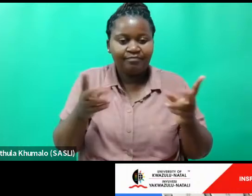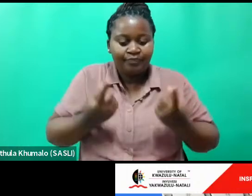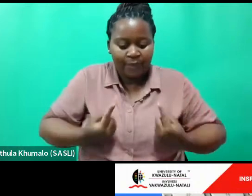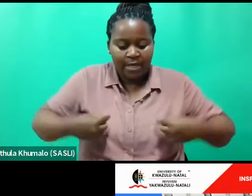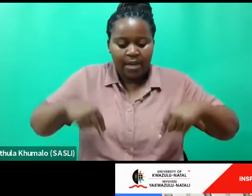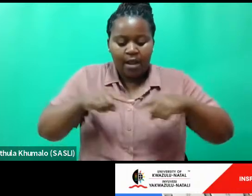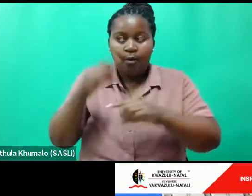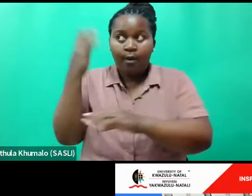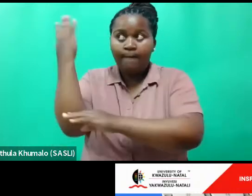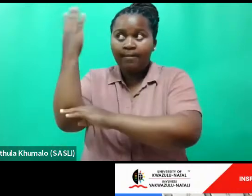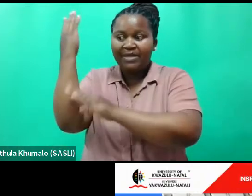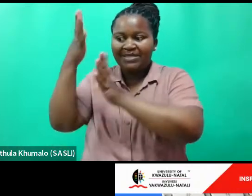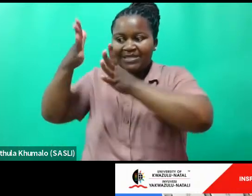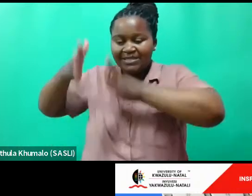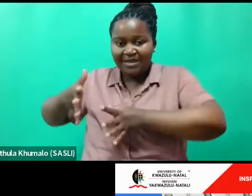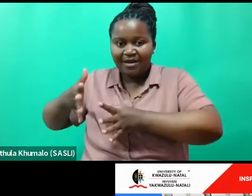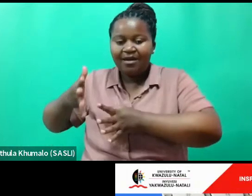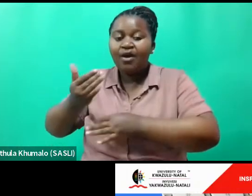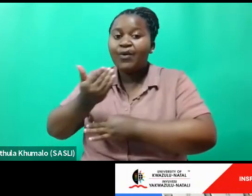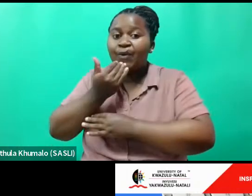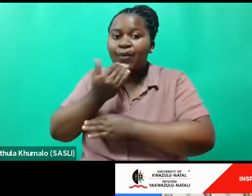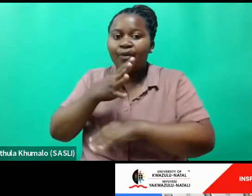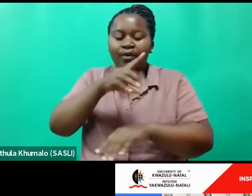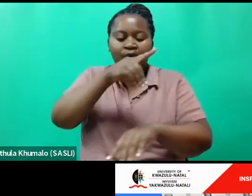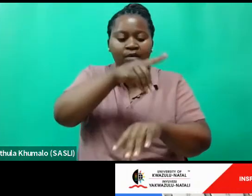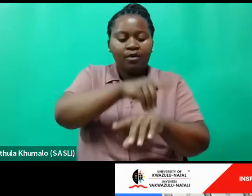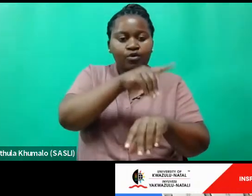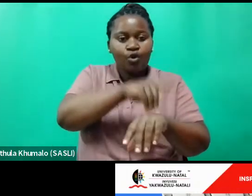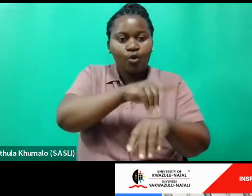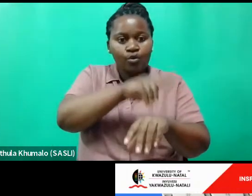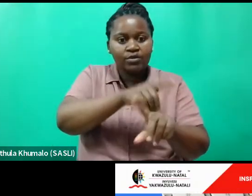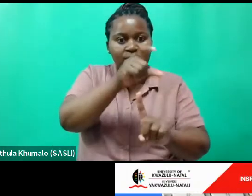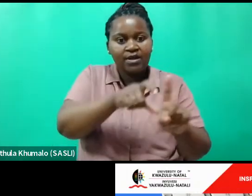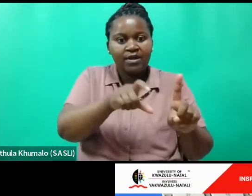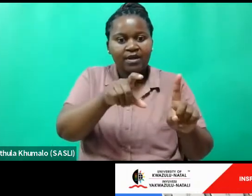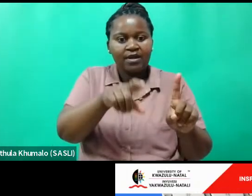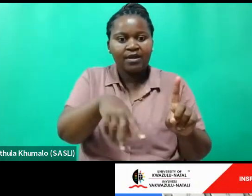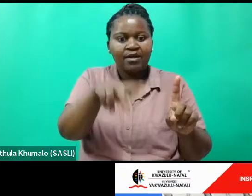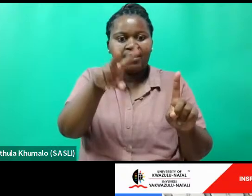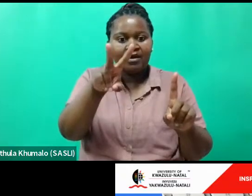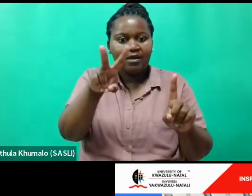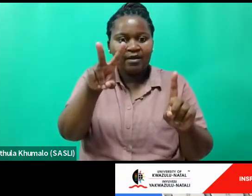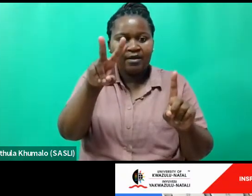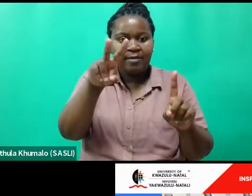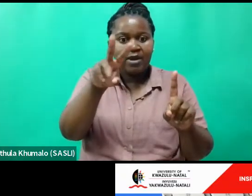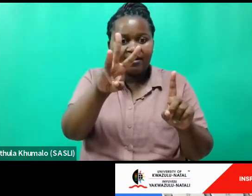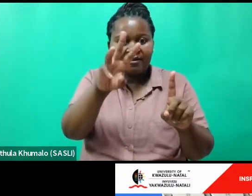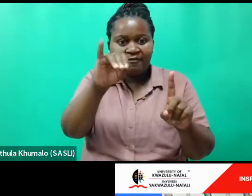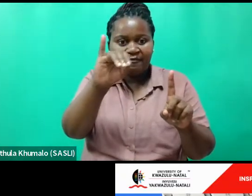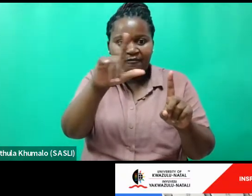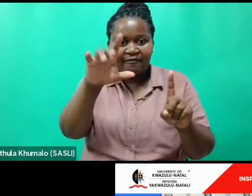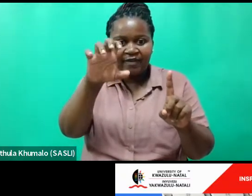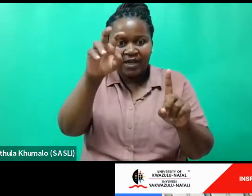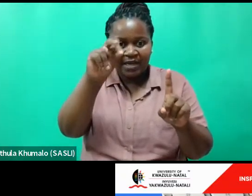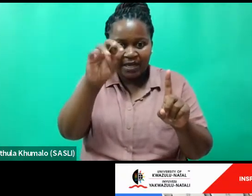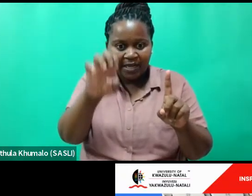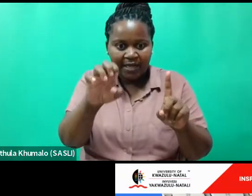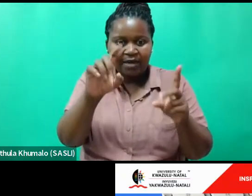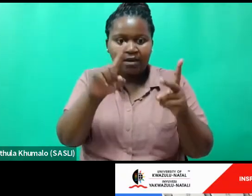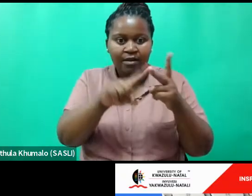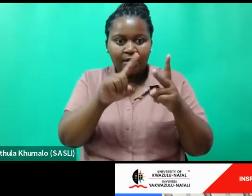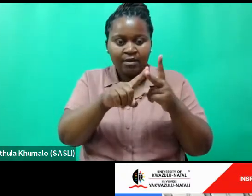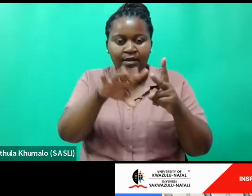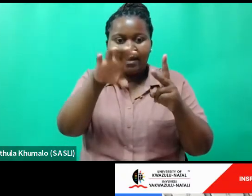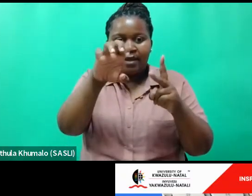presenters are Dr. Villain Holness and Miss Emma